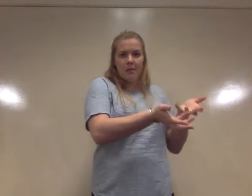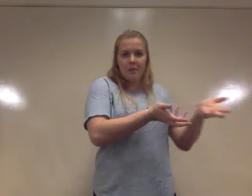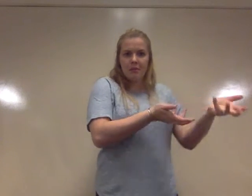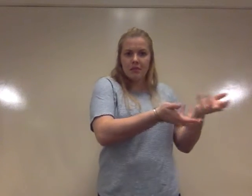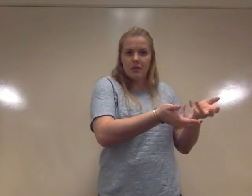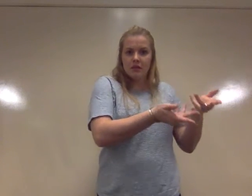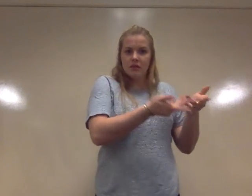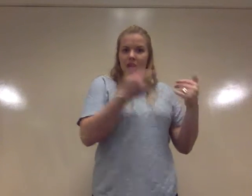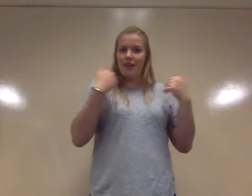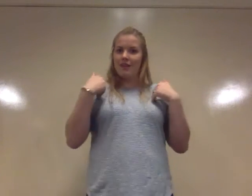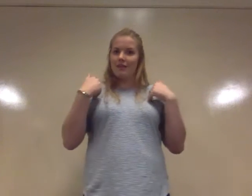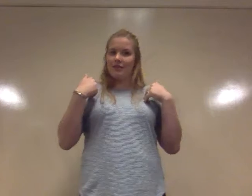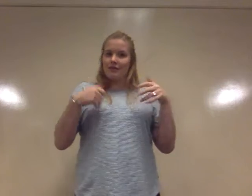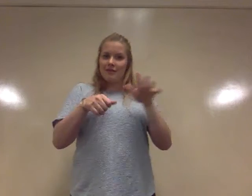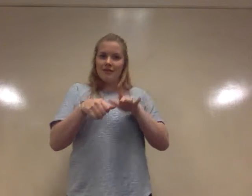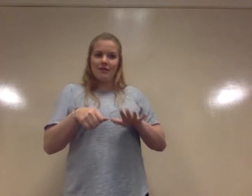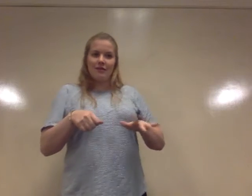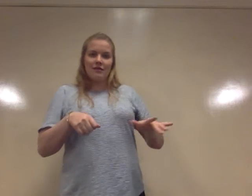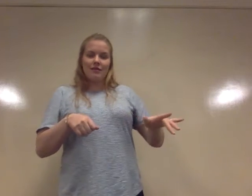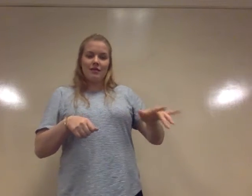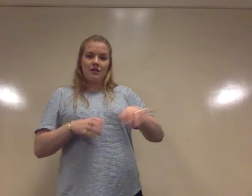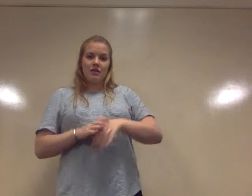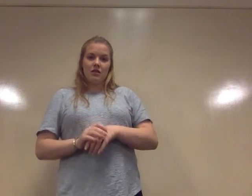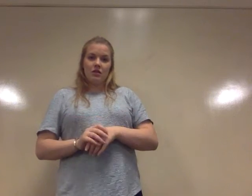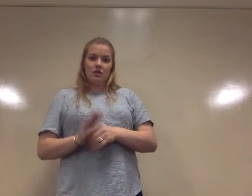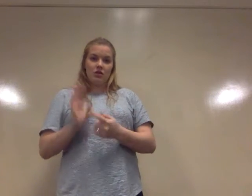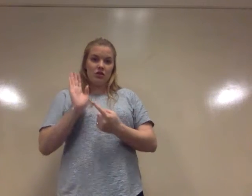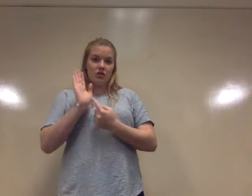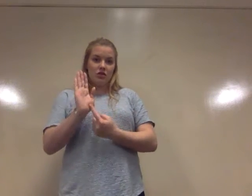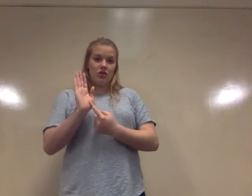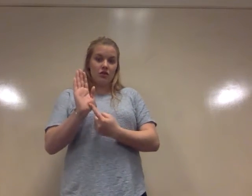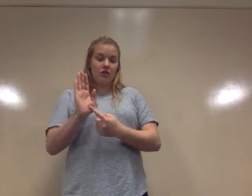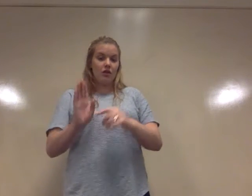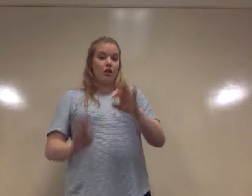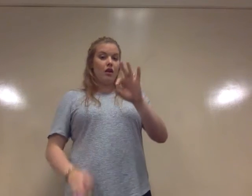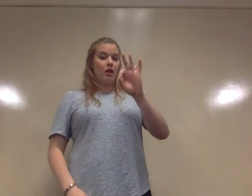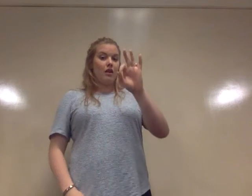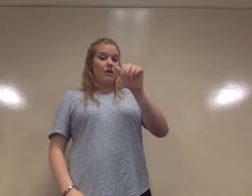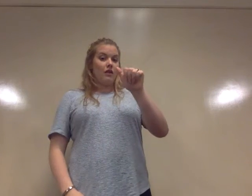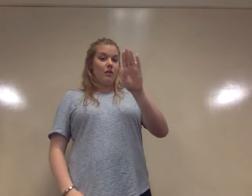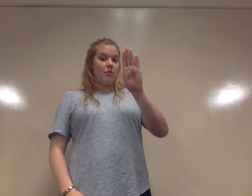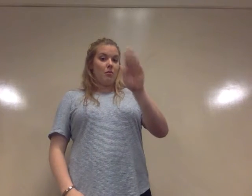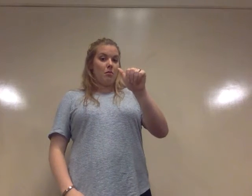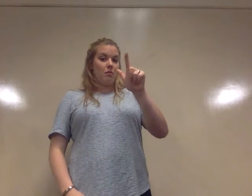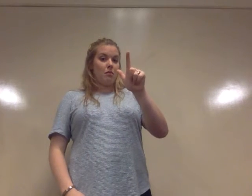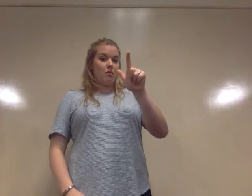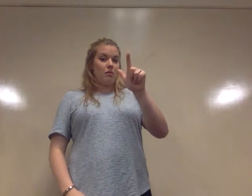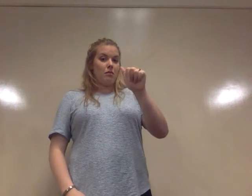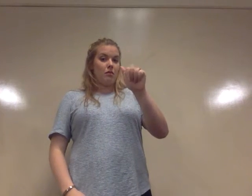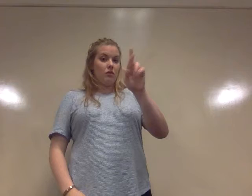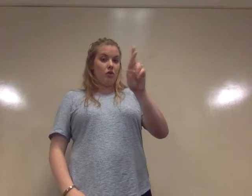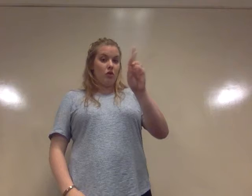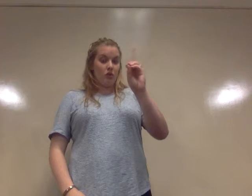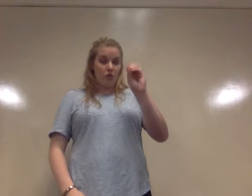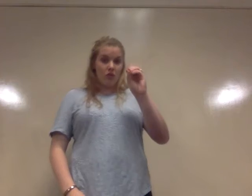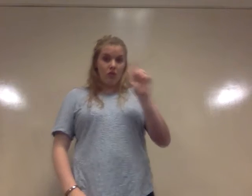clinic's surgical locker room. His name was Dr. Rene Favallaro. Rene really sparkled in the operating room,